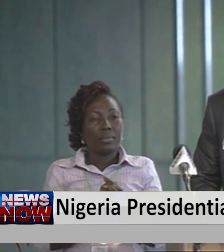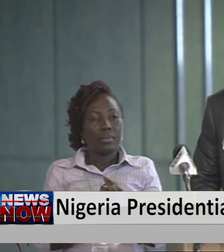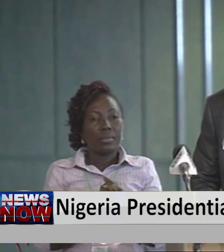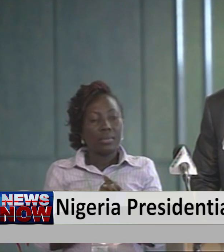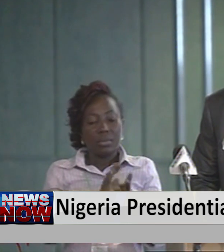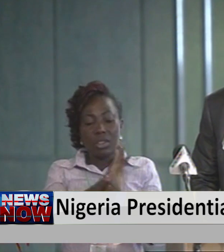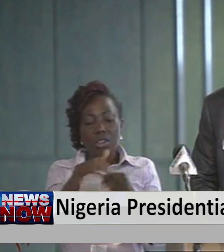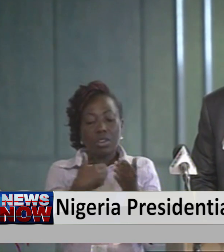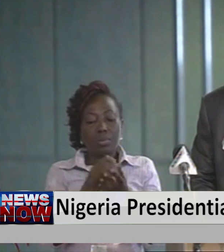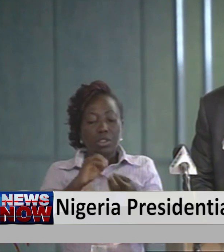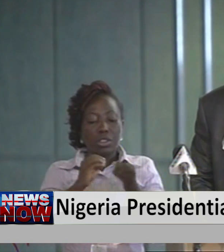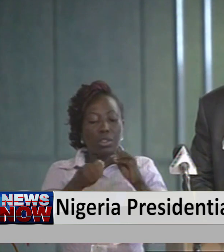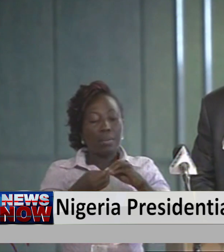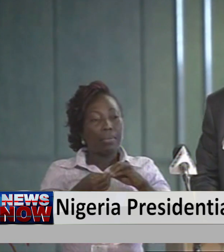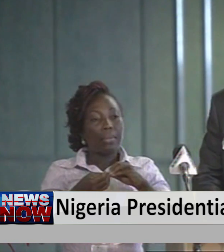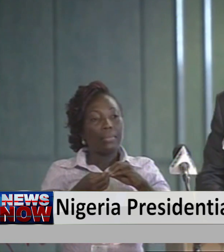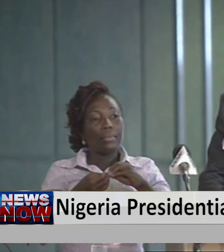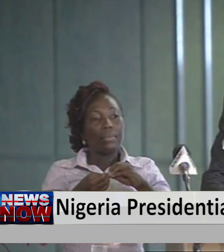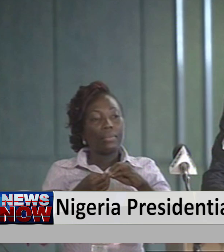The total number of